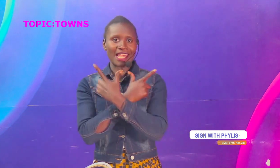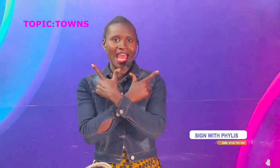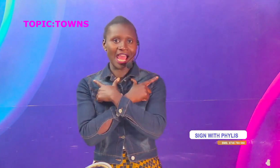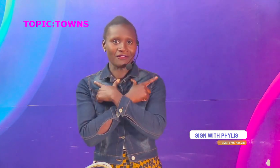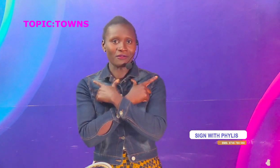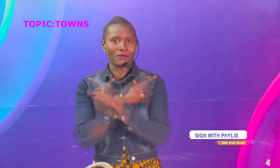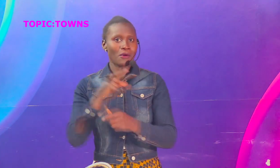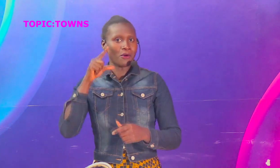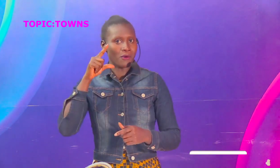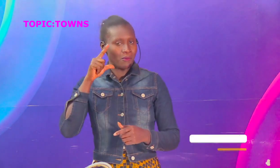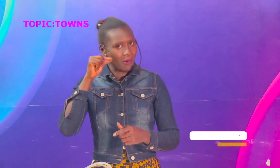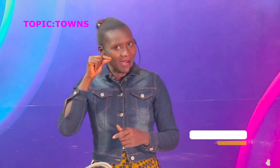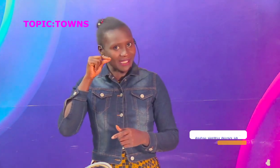love Mombasa?